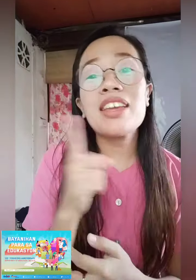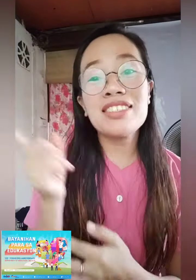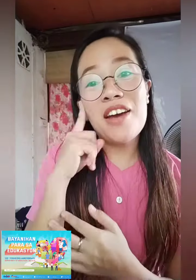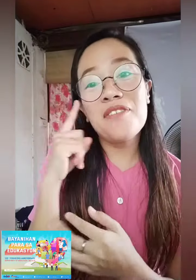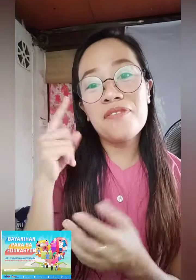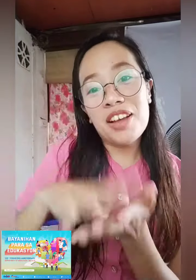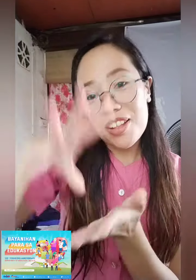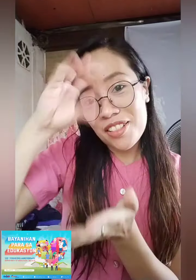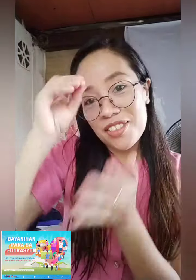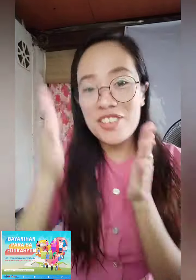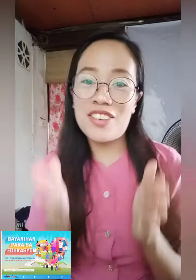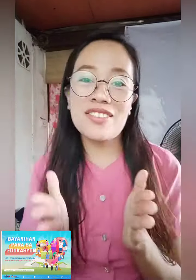deaf learners.